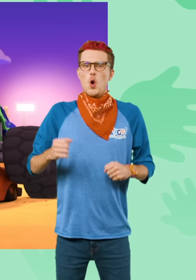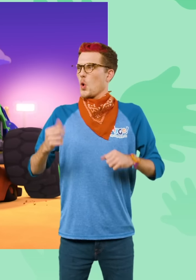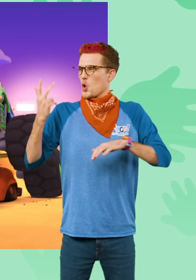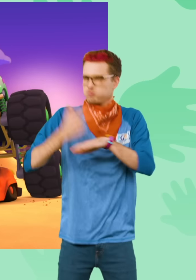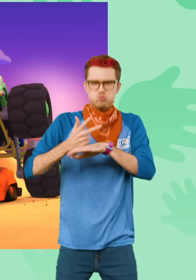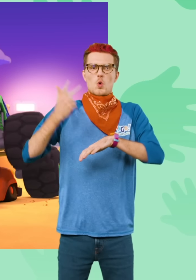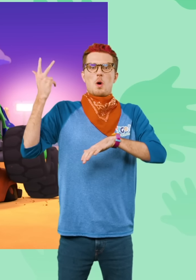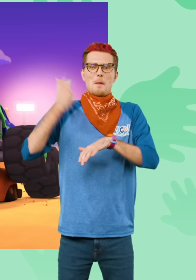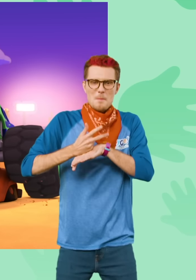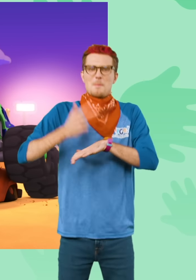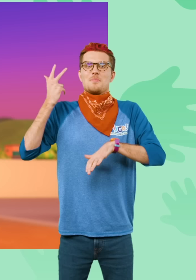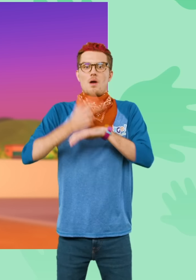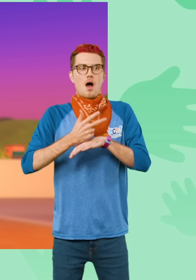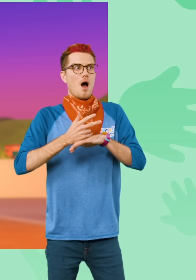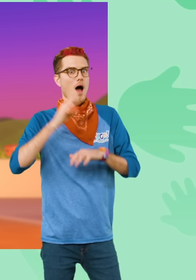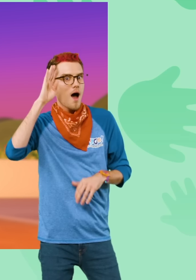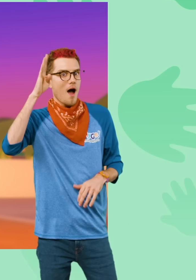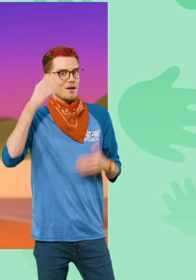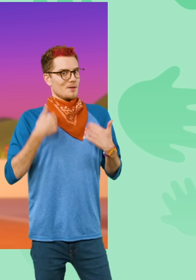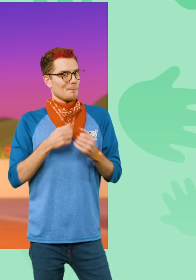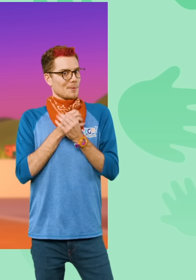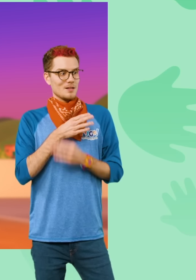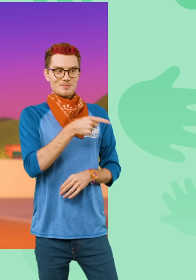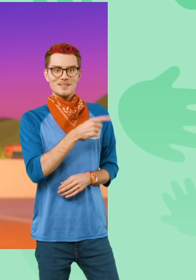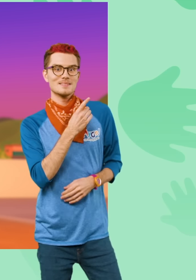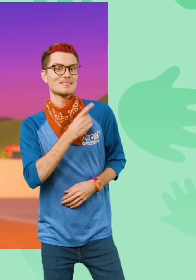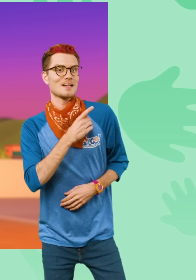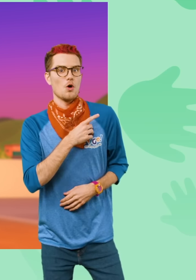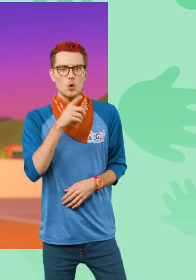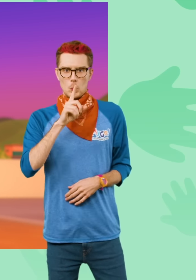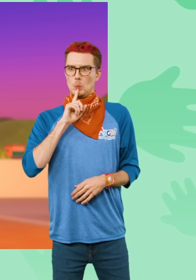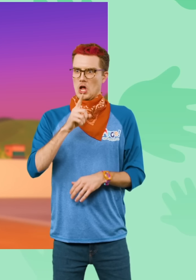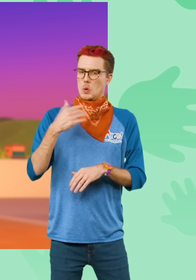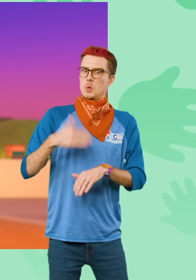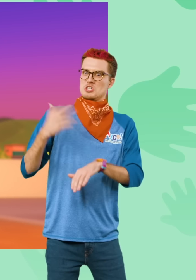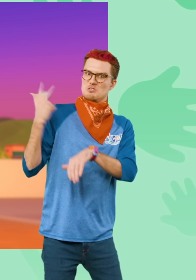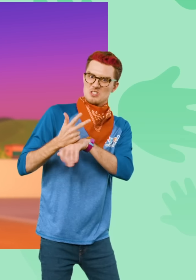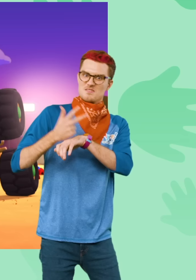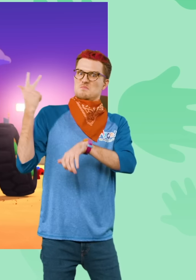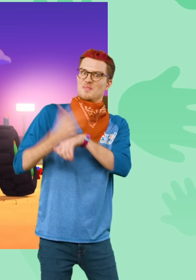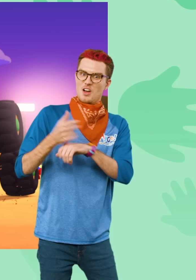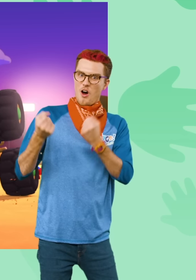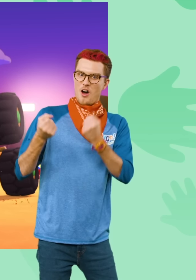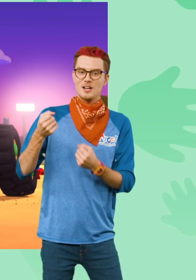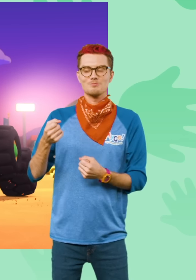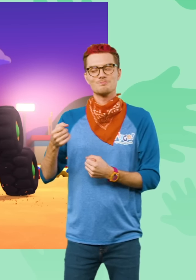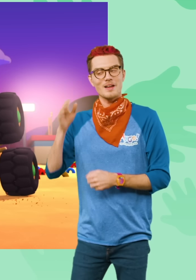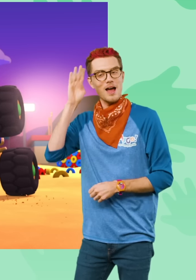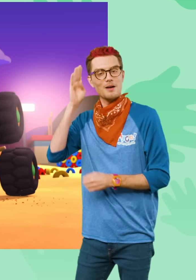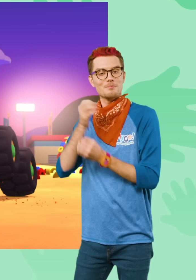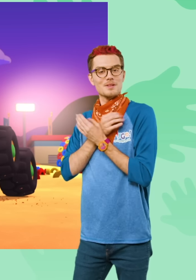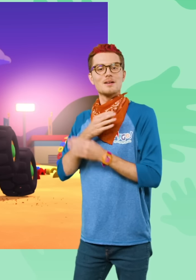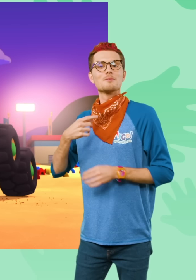Crash! Crash! Hey! It's me, Blippi, and this is Debo. You really